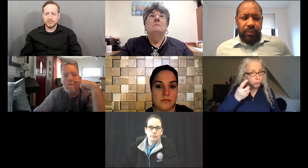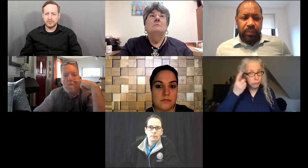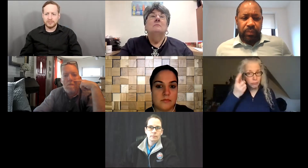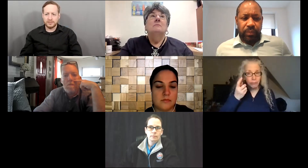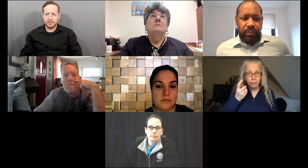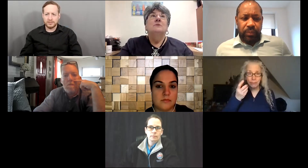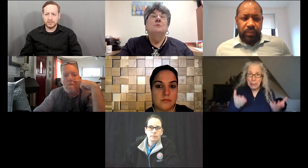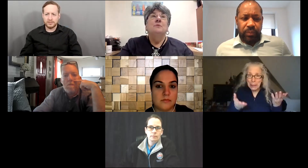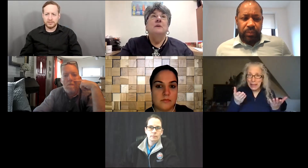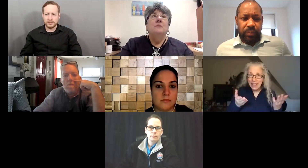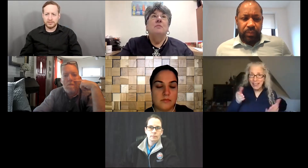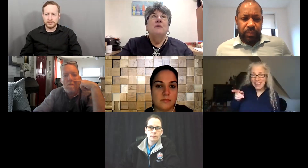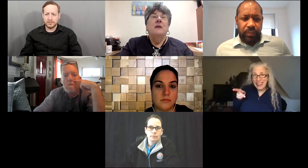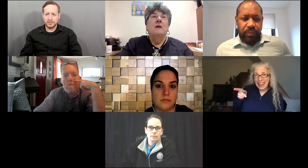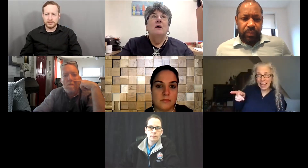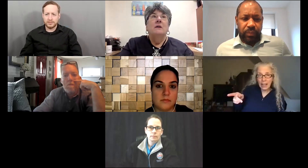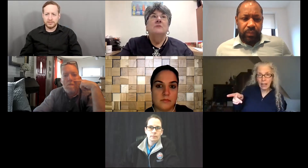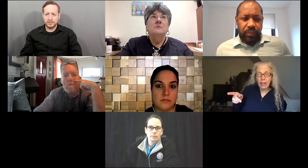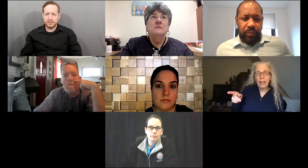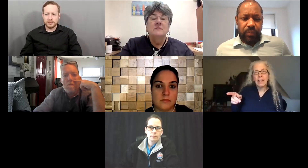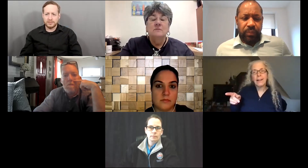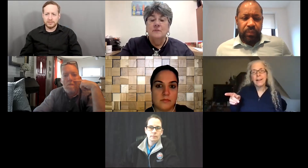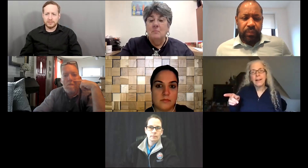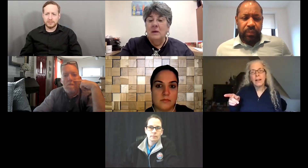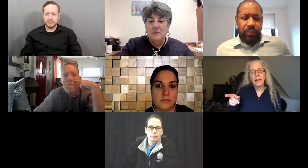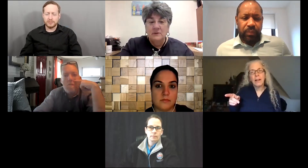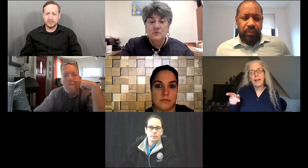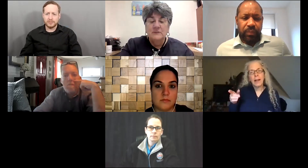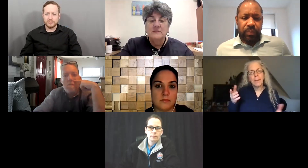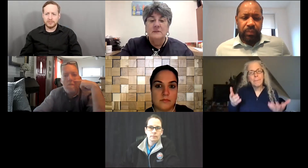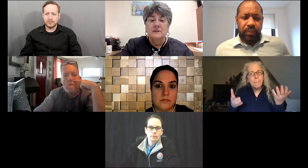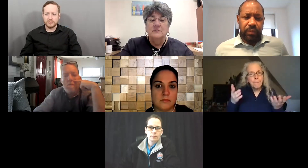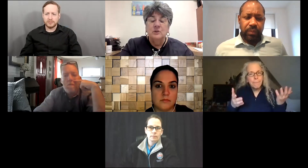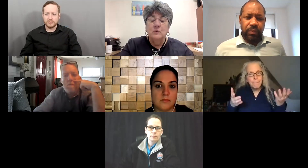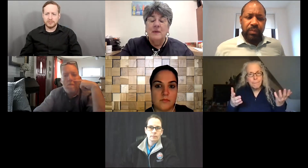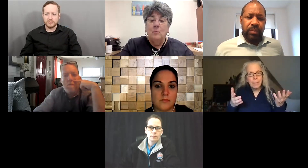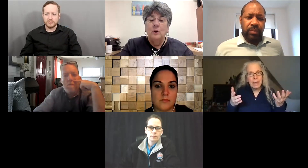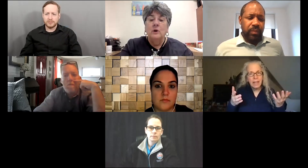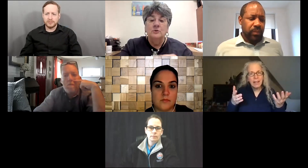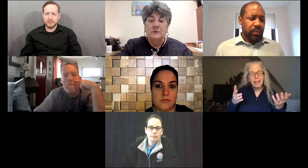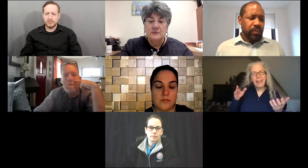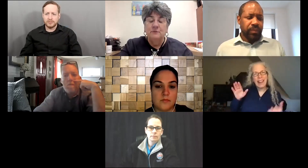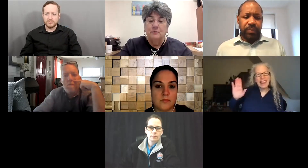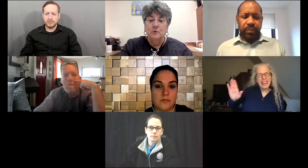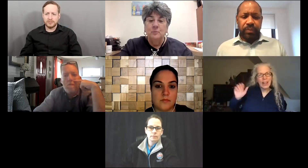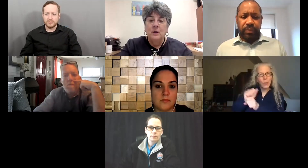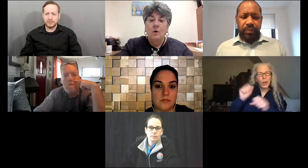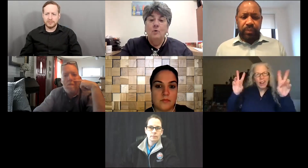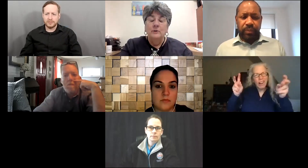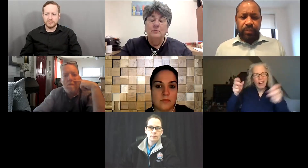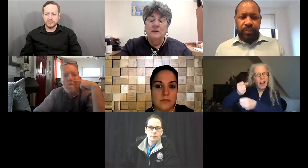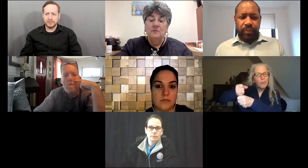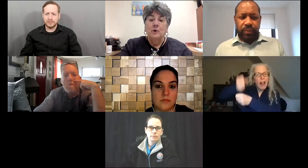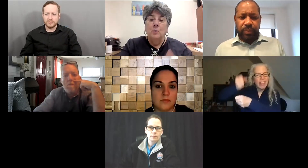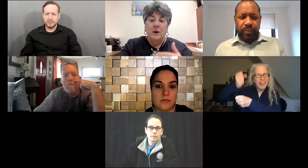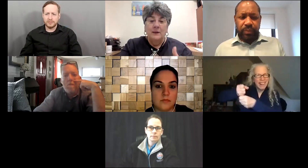um, do you think that they are interested or they might be interested in continuing that work under a different group? Or do